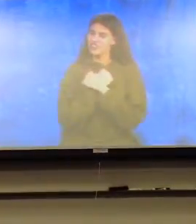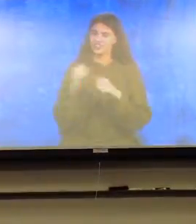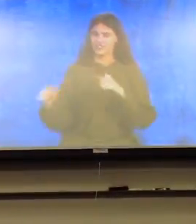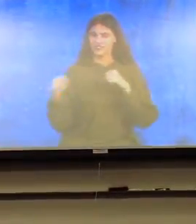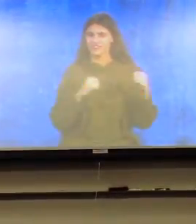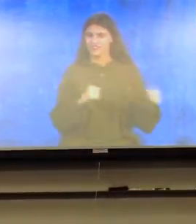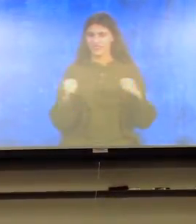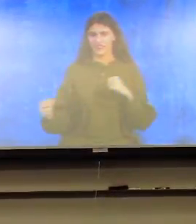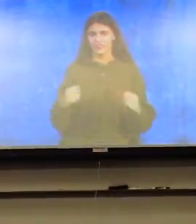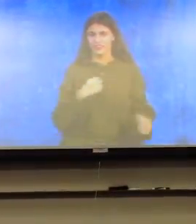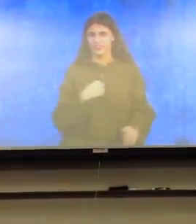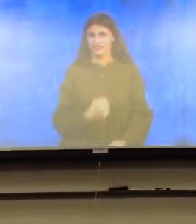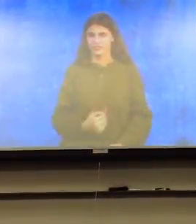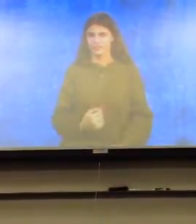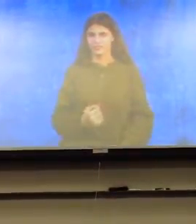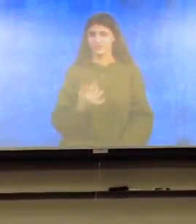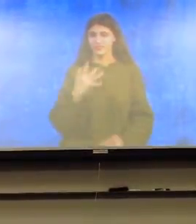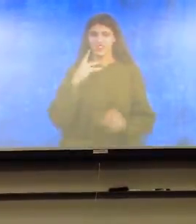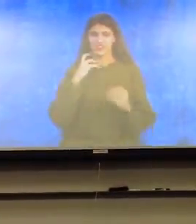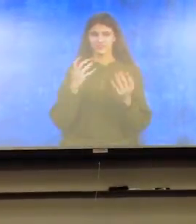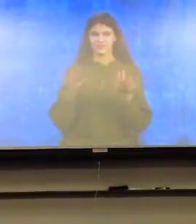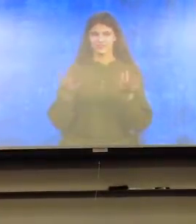Oh yes, I love cheerleading.